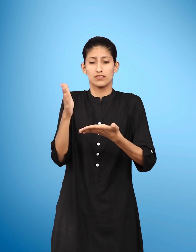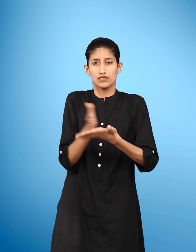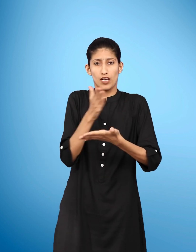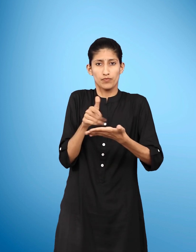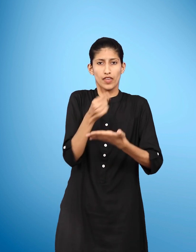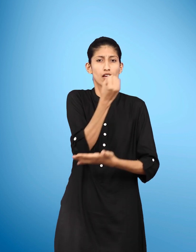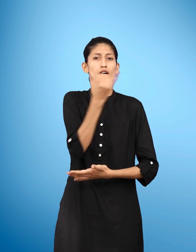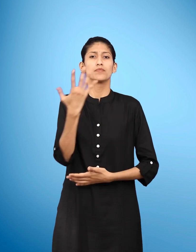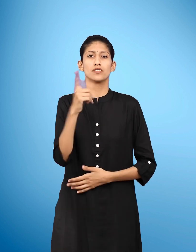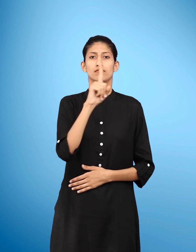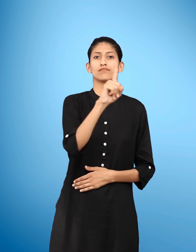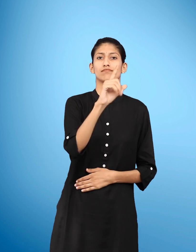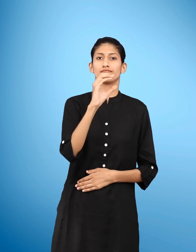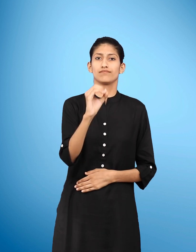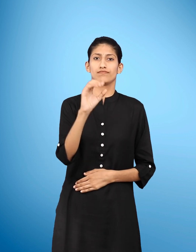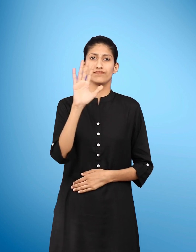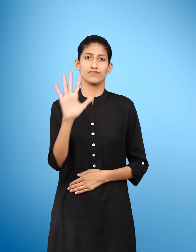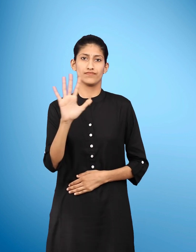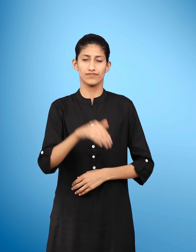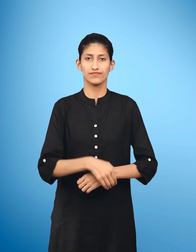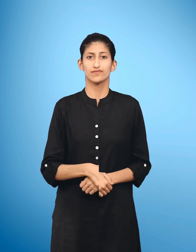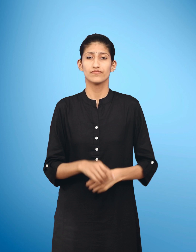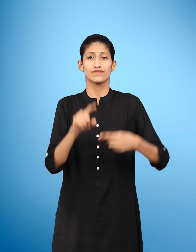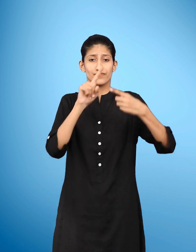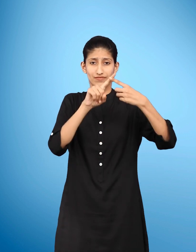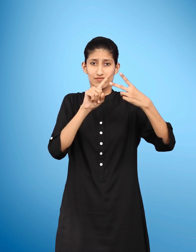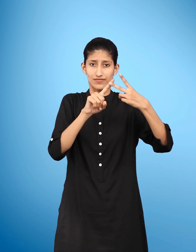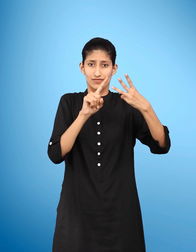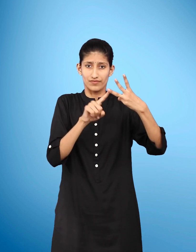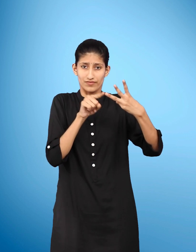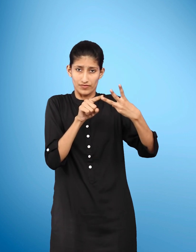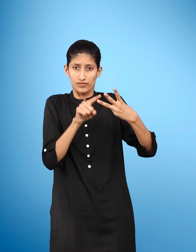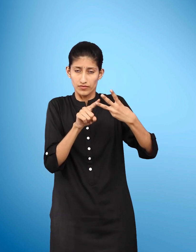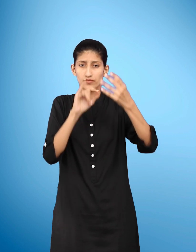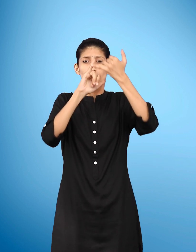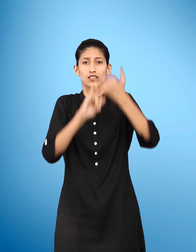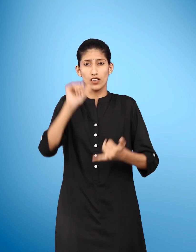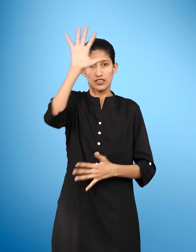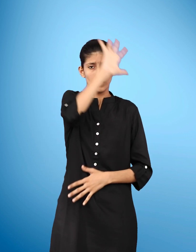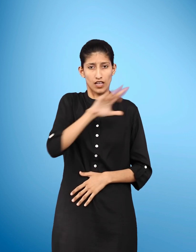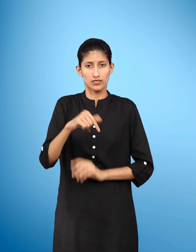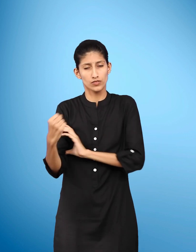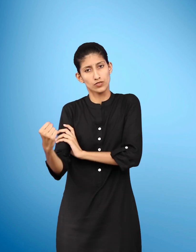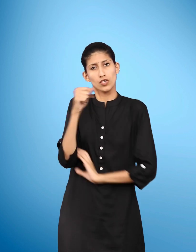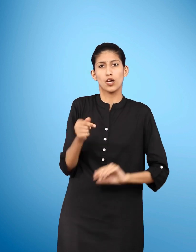page number 105, who became powerful in South